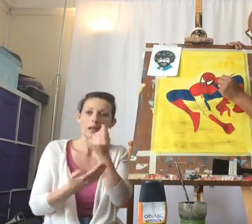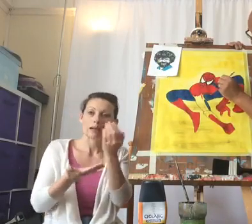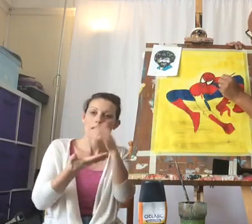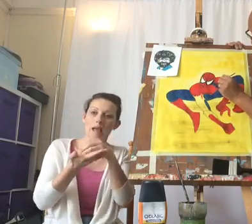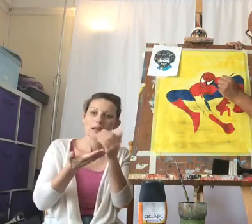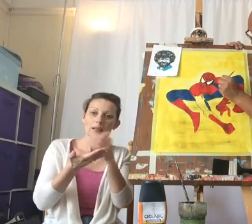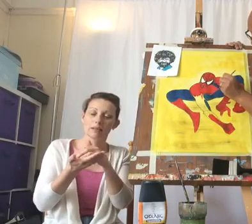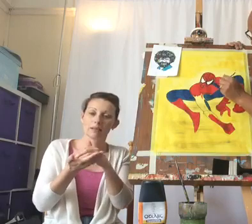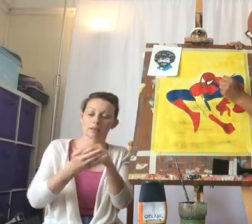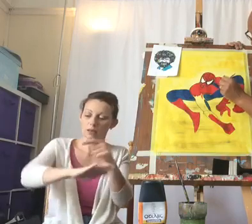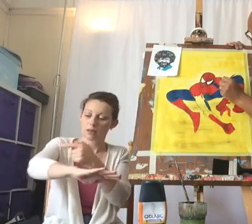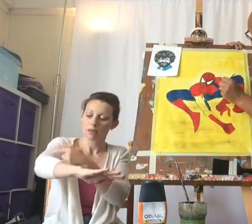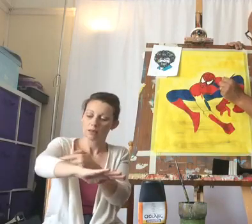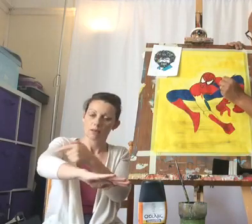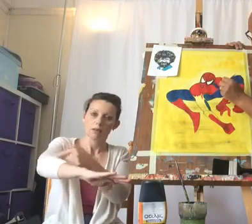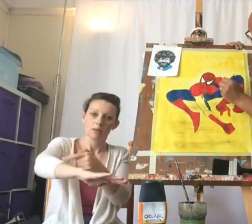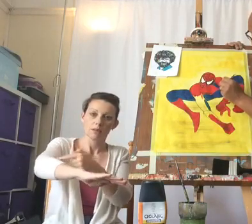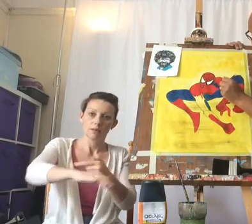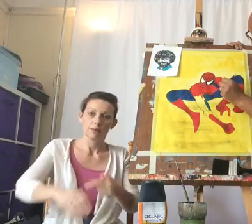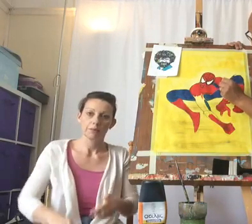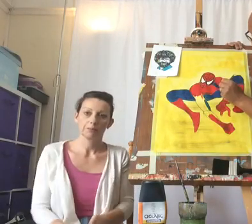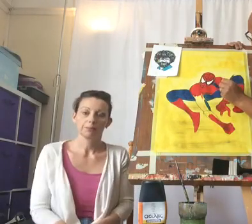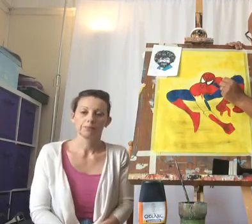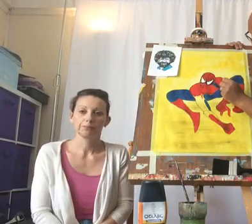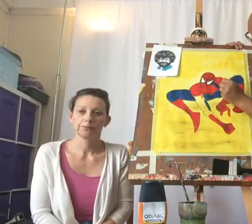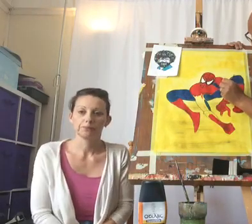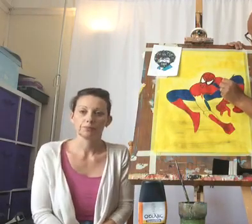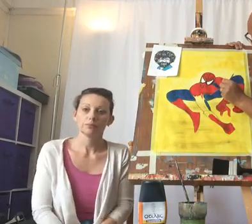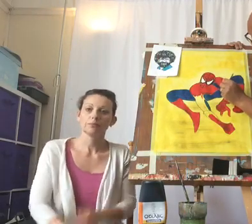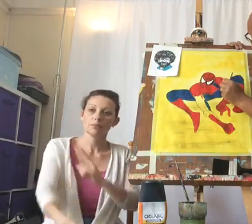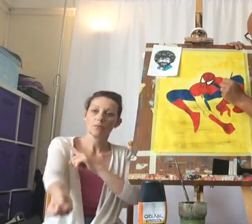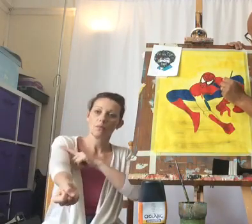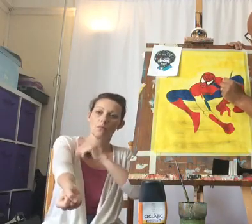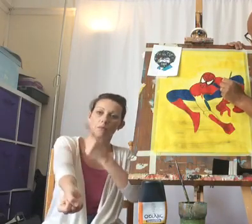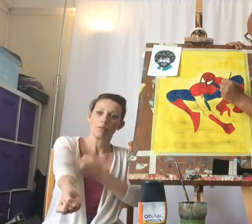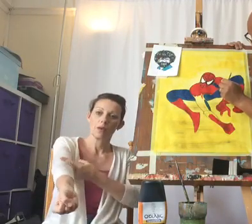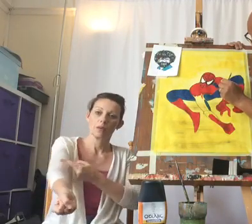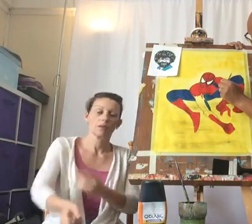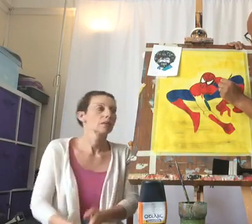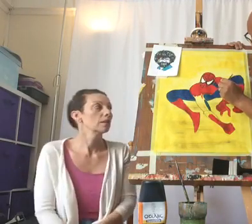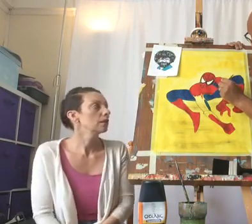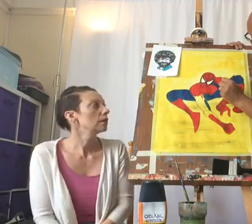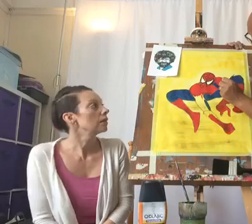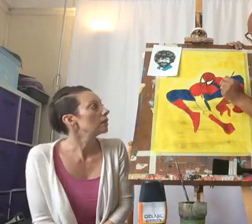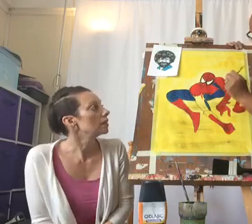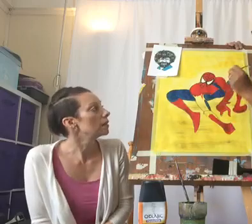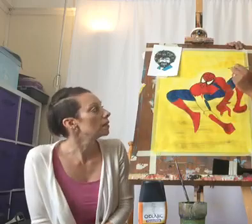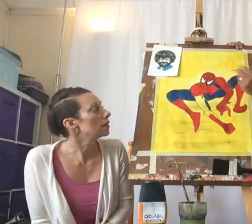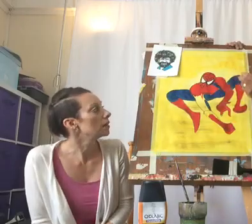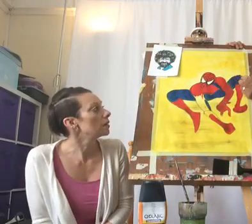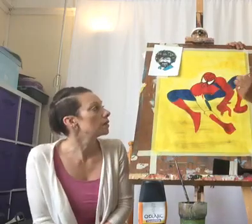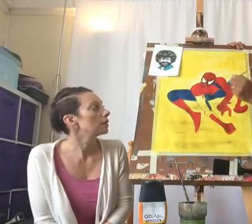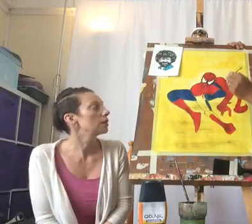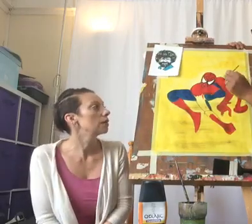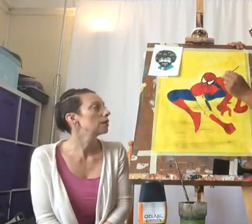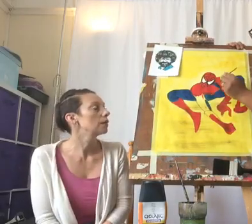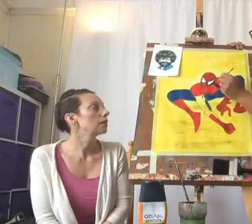arm, comes in there, and his bicep, middle middle of his